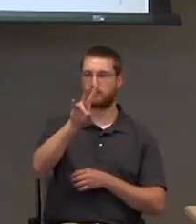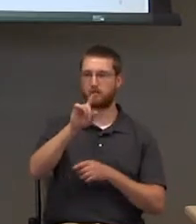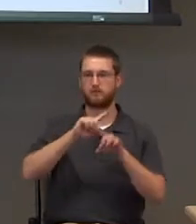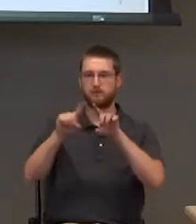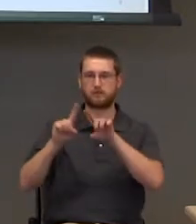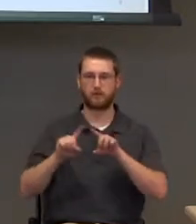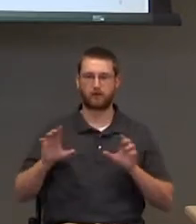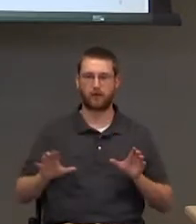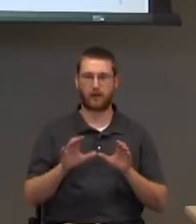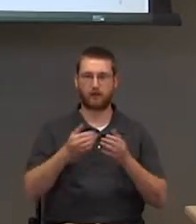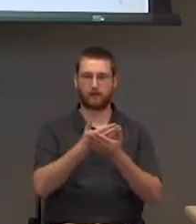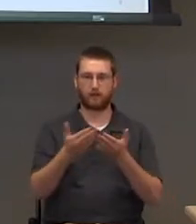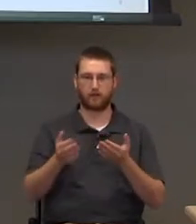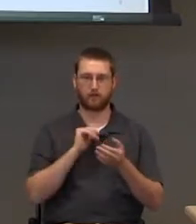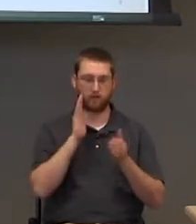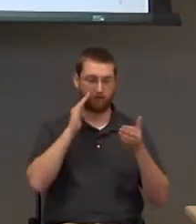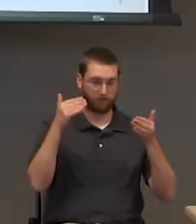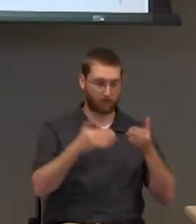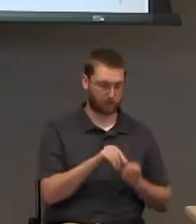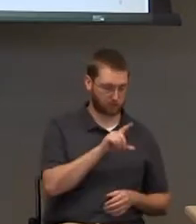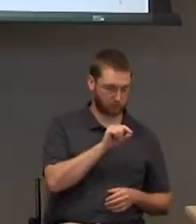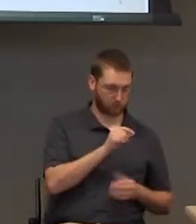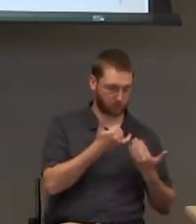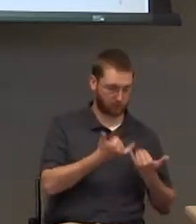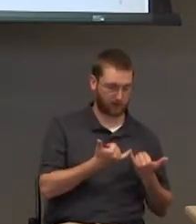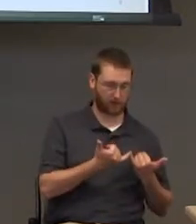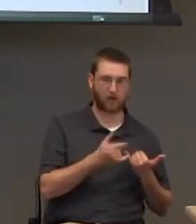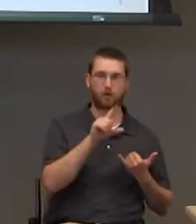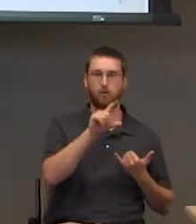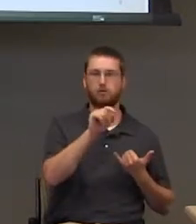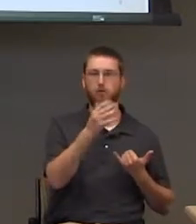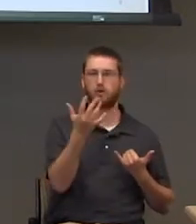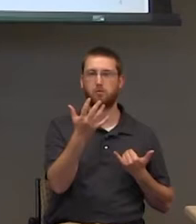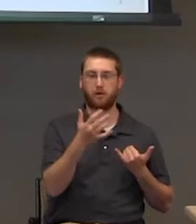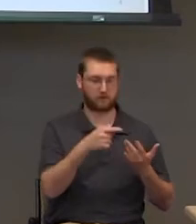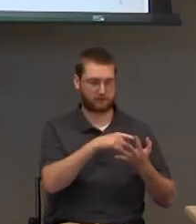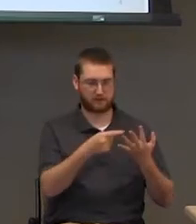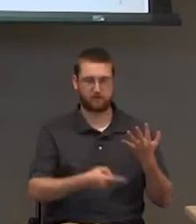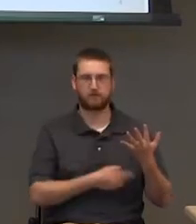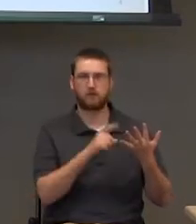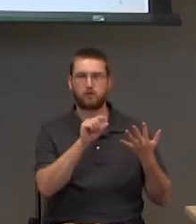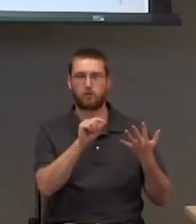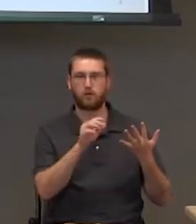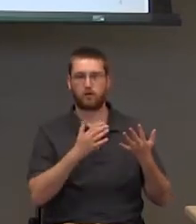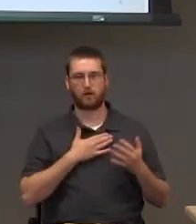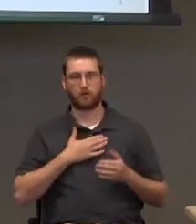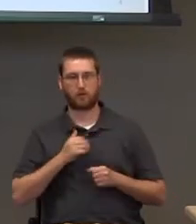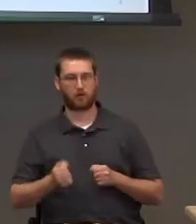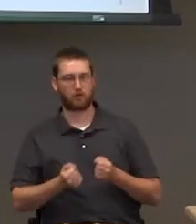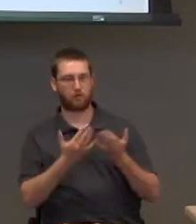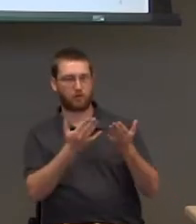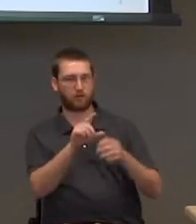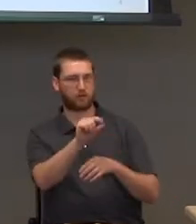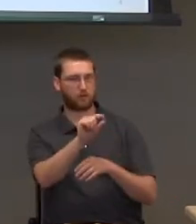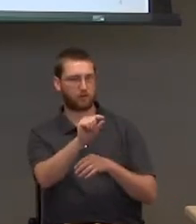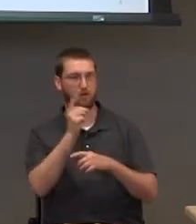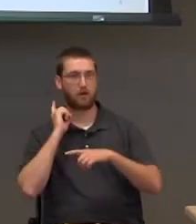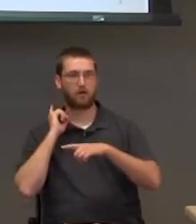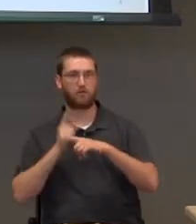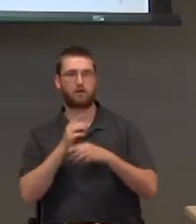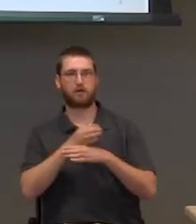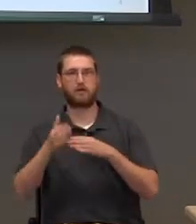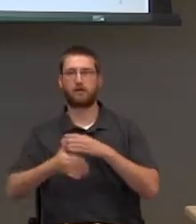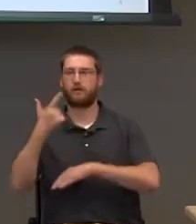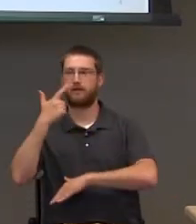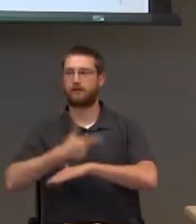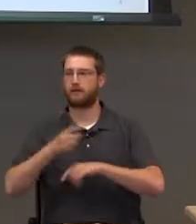items. We can only focus on 20 right now. What are the 20 that we're going to go ahead and do? You're going to get my recommendation of what those are, but at the end of the day,